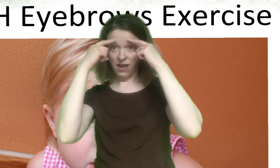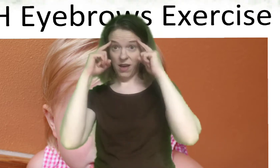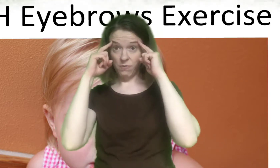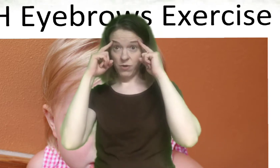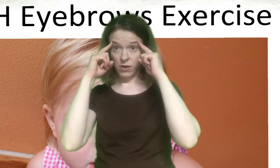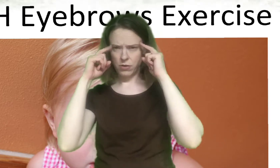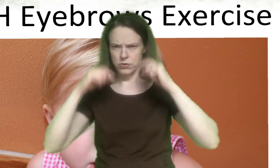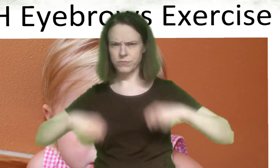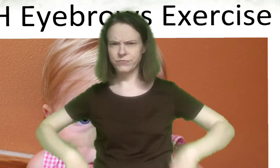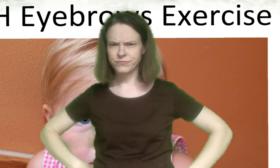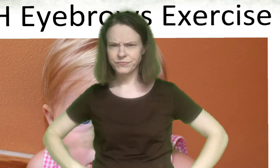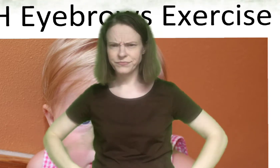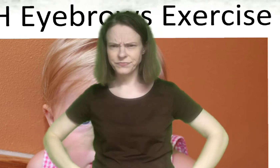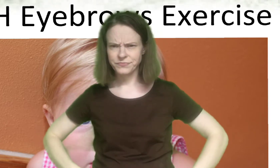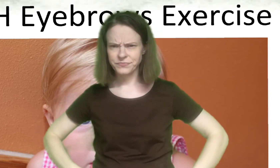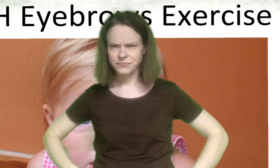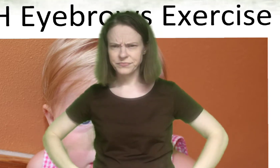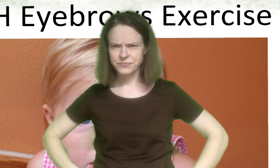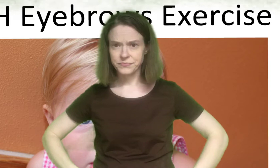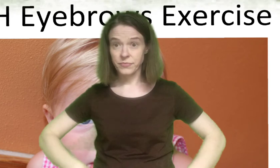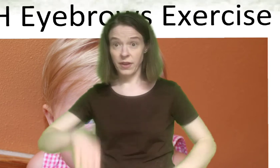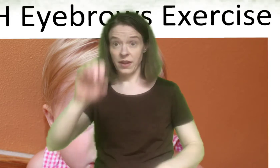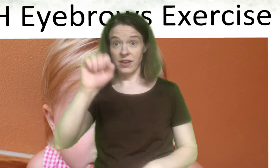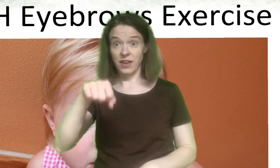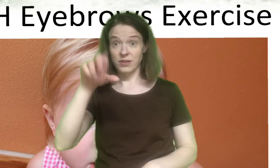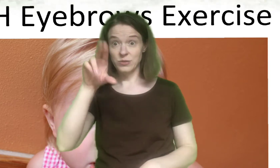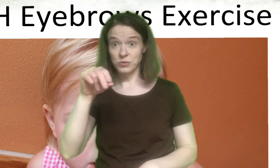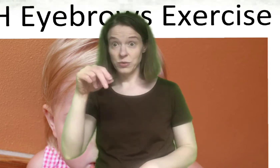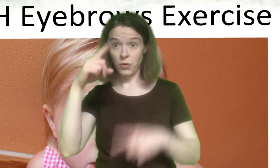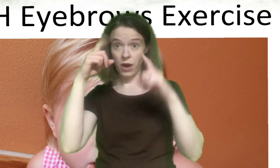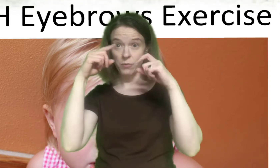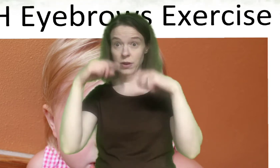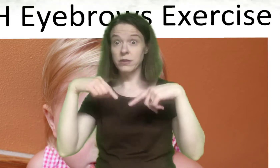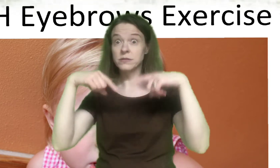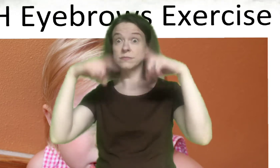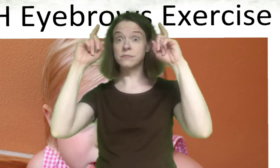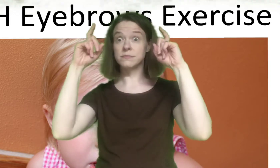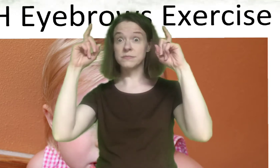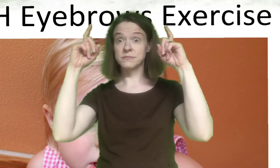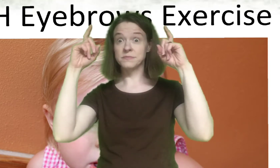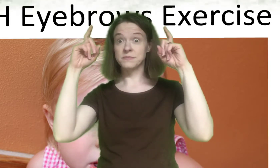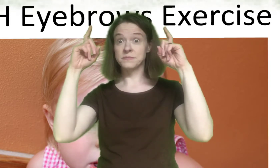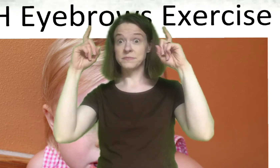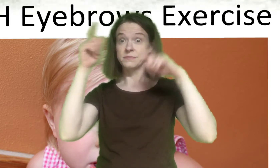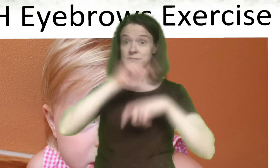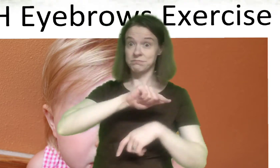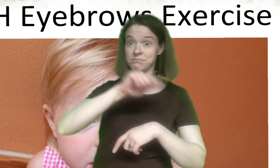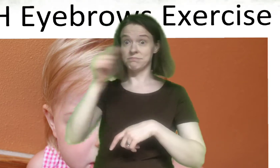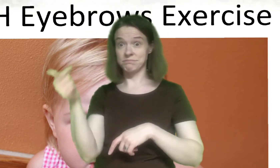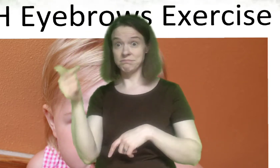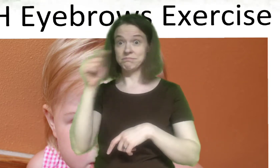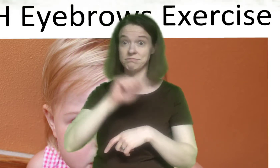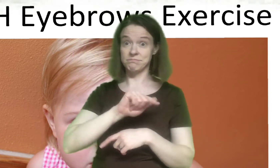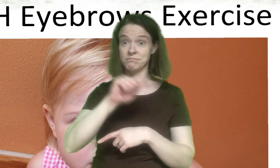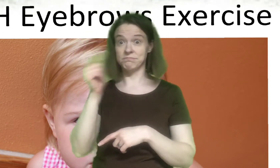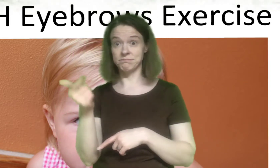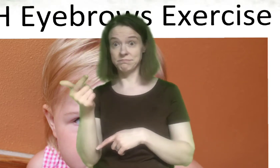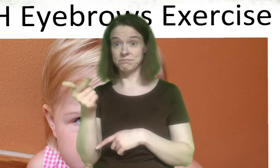WH eyebrows like this. Yes, no eyebrows up like this, back and forth.